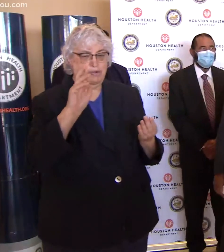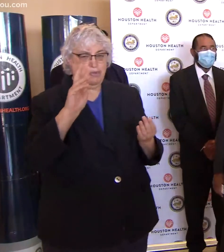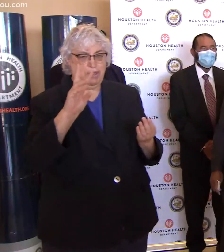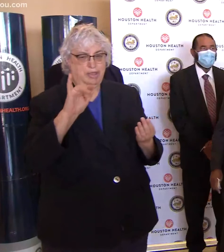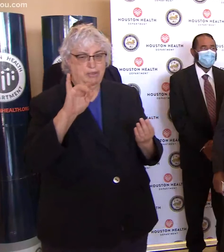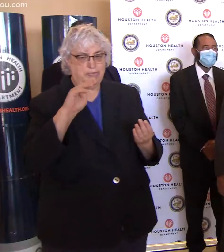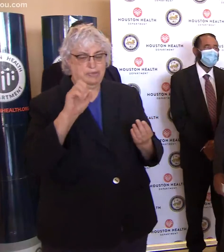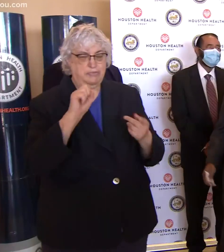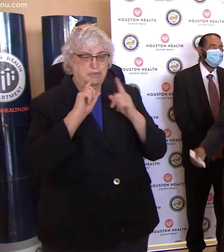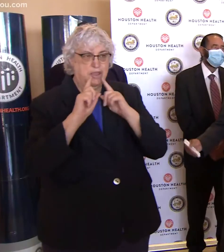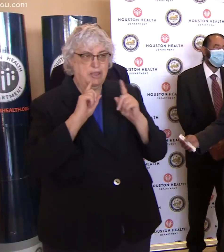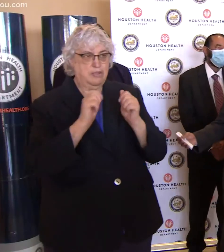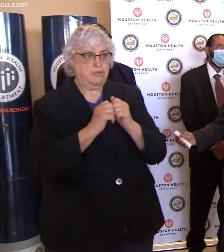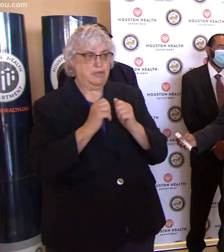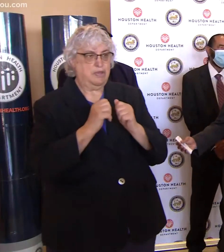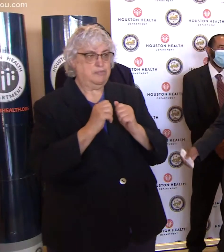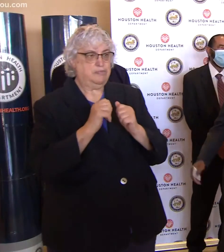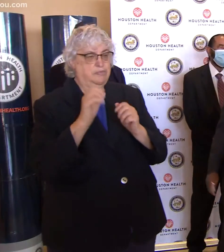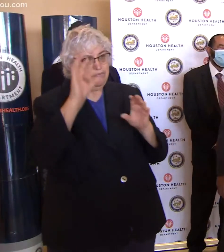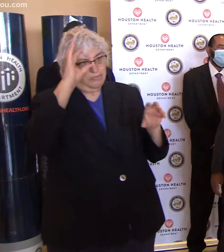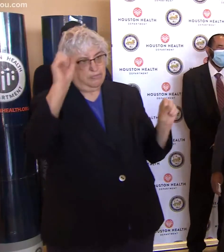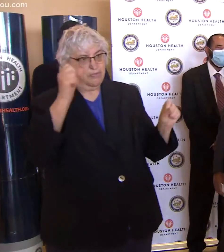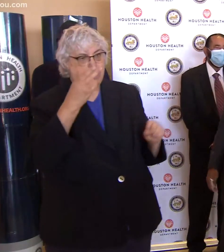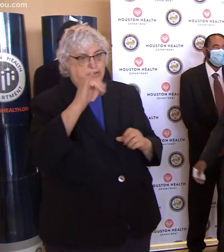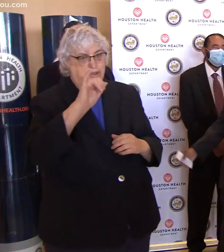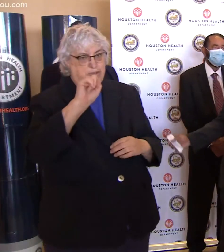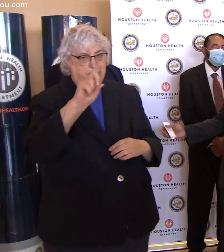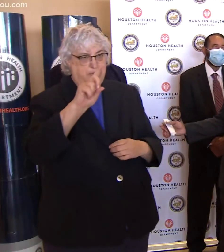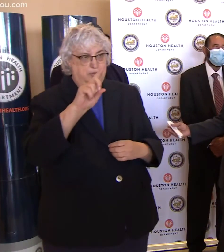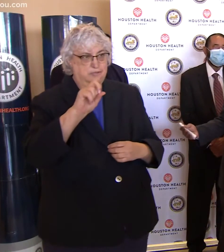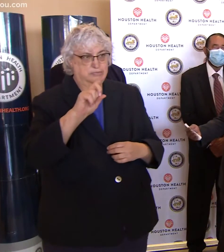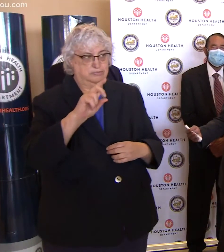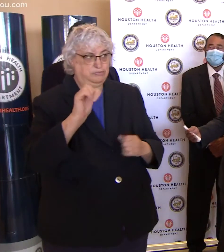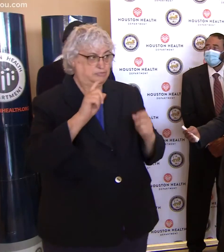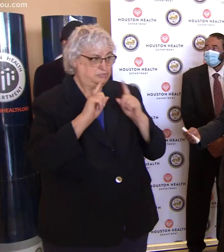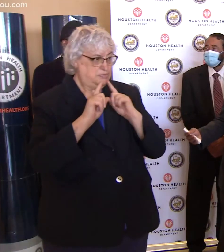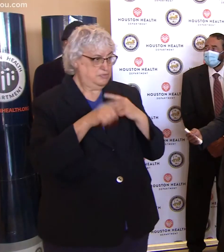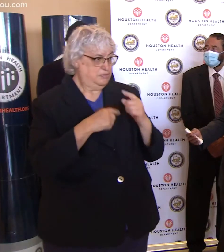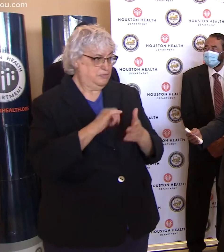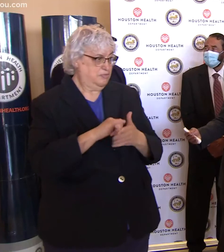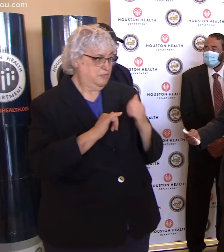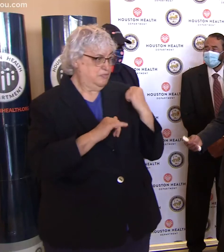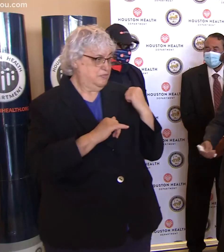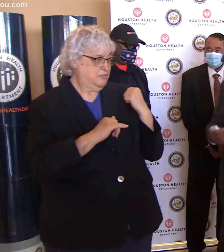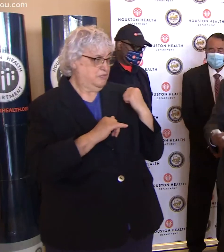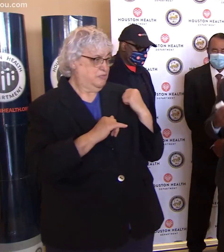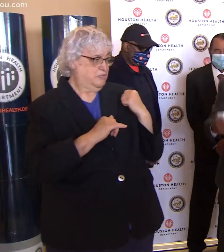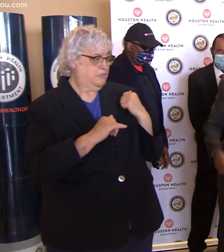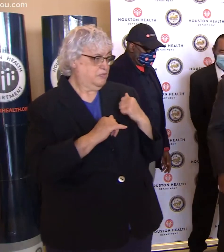conversation with, for example, with the superintendent of HISD. Are you free to talk about that, Director Williams?